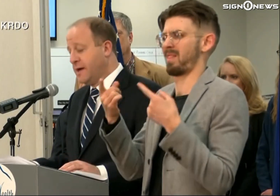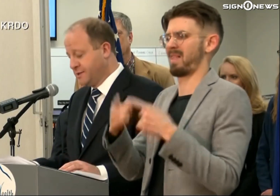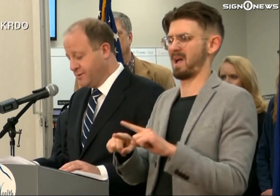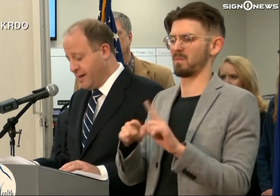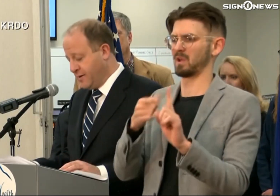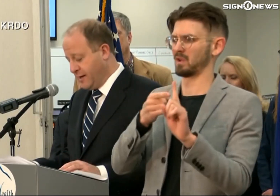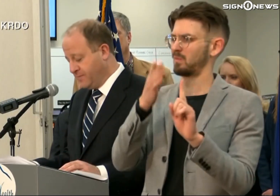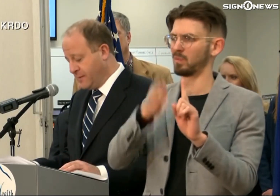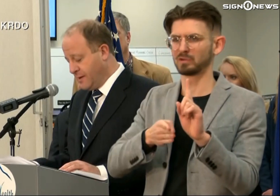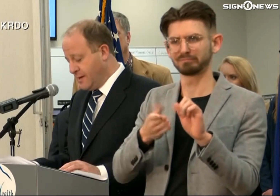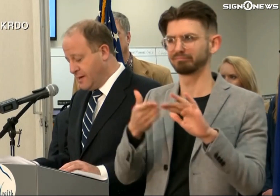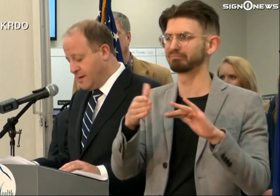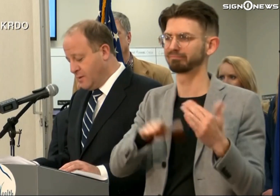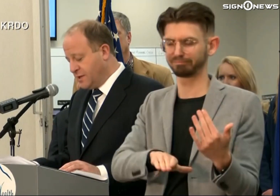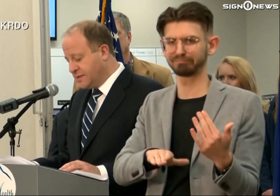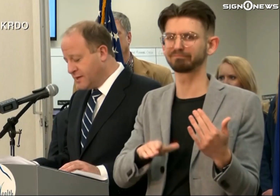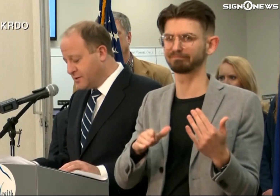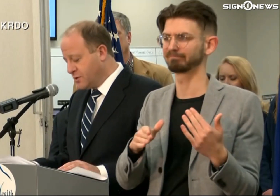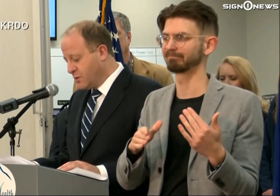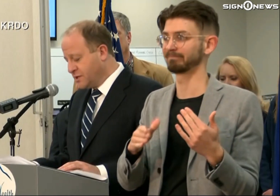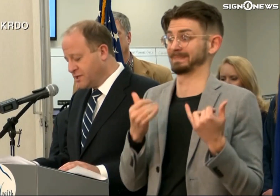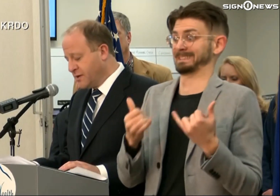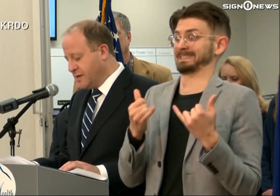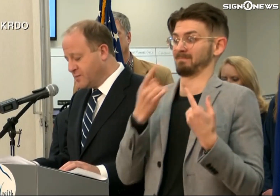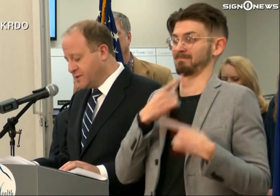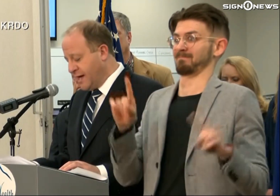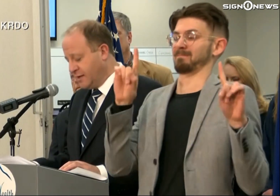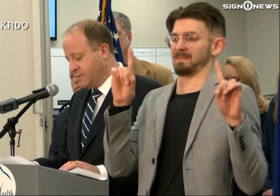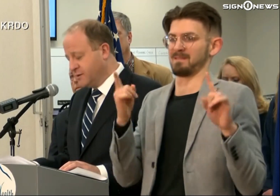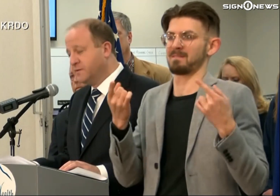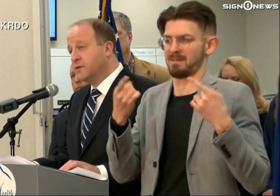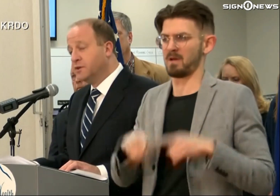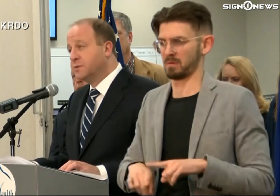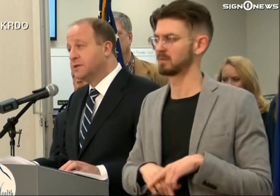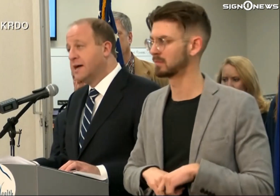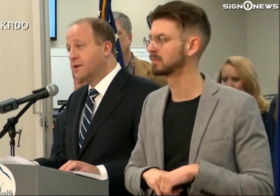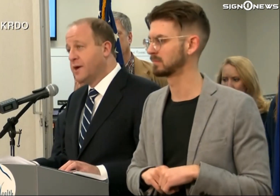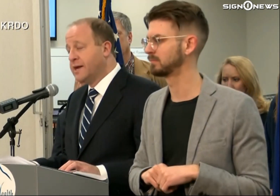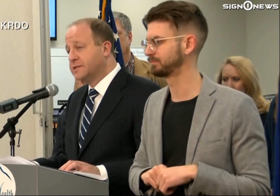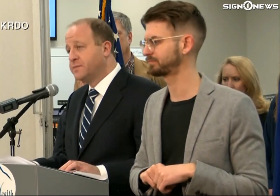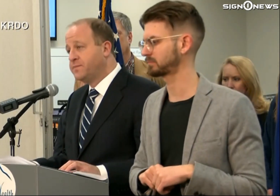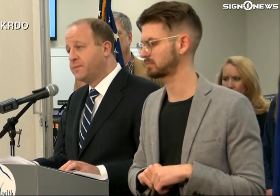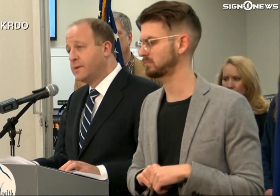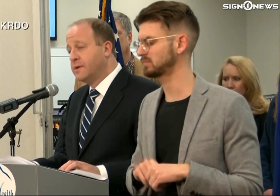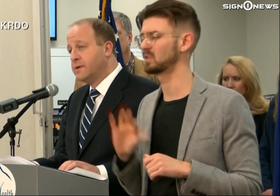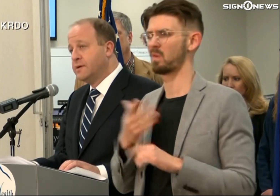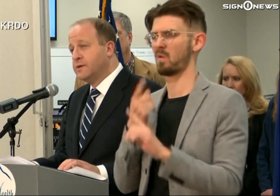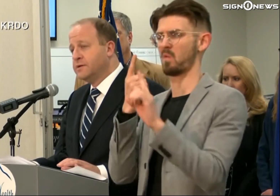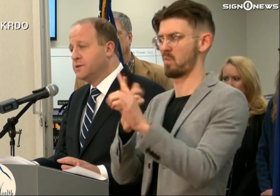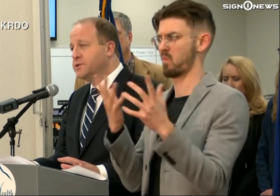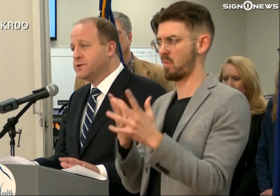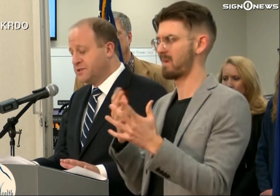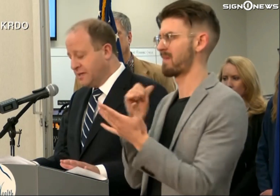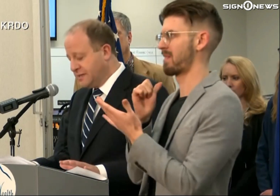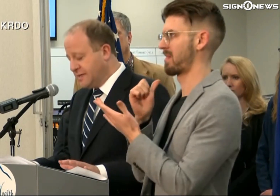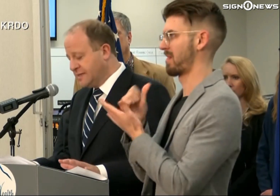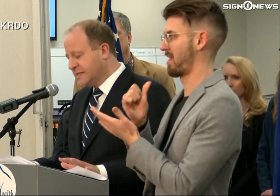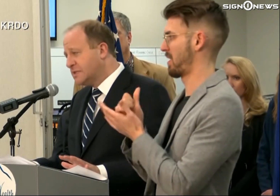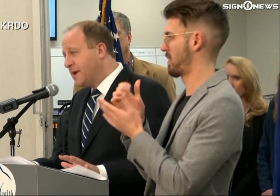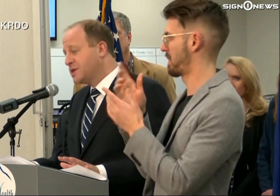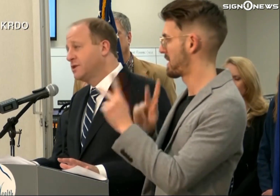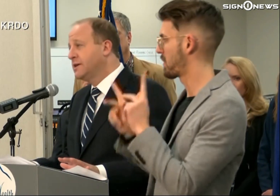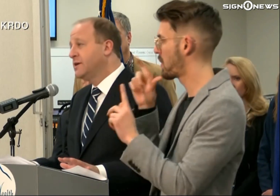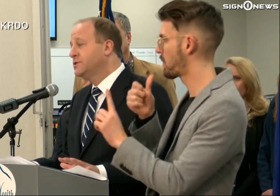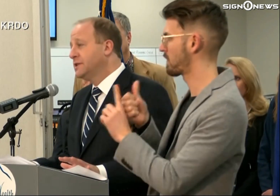here in El Paso County. What this underscores is our need to protect the most vulnerable Coloradans, those in their